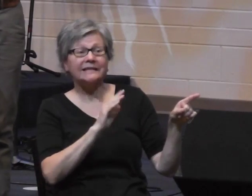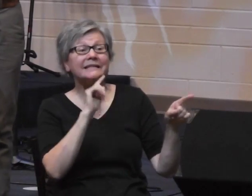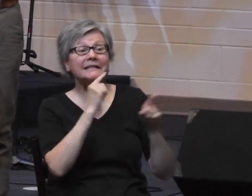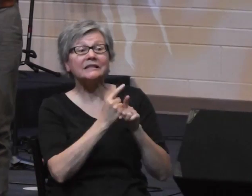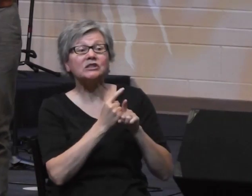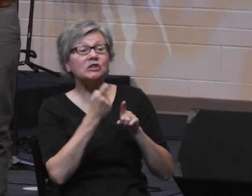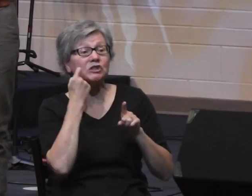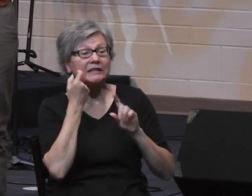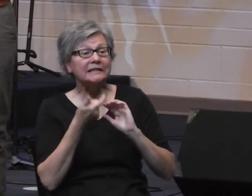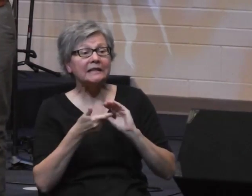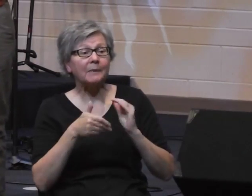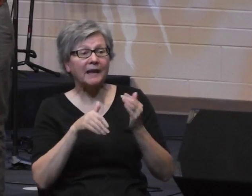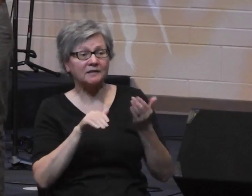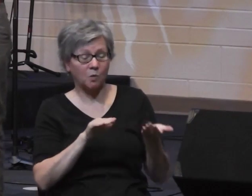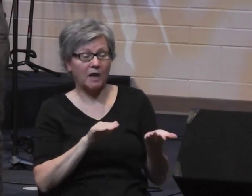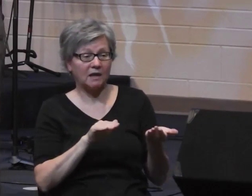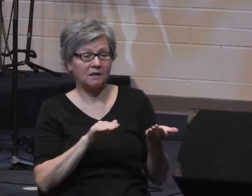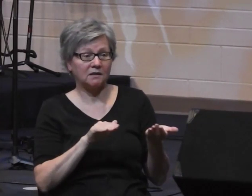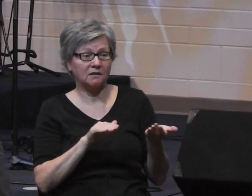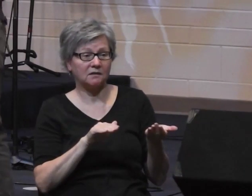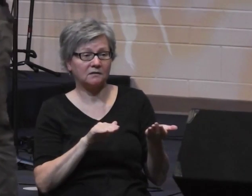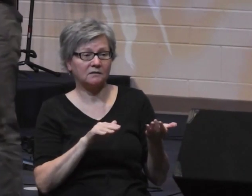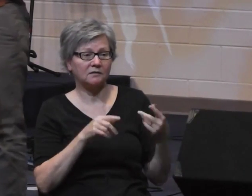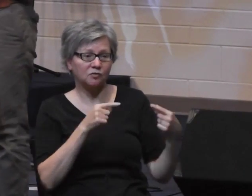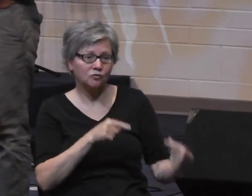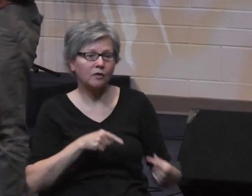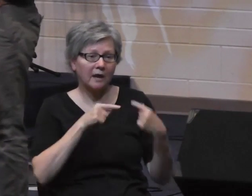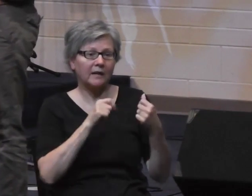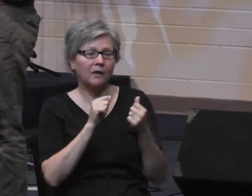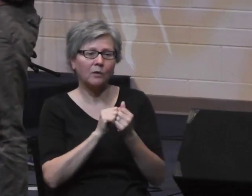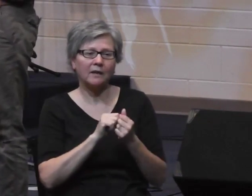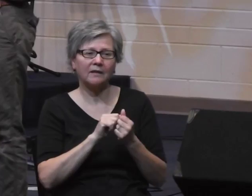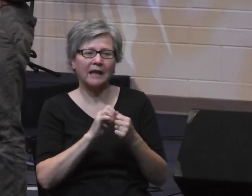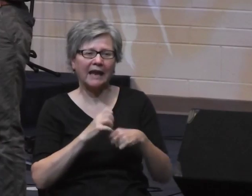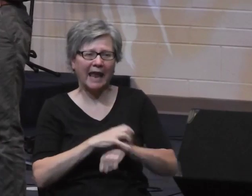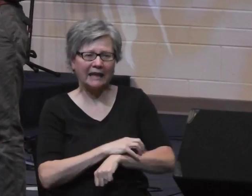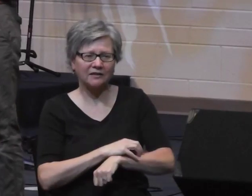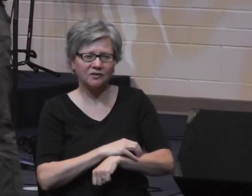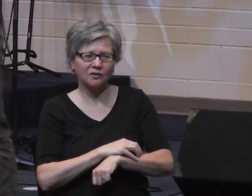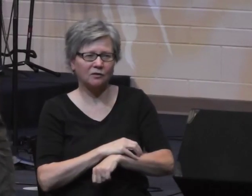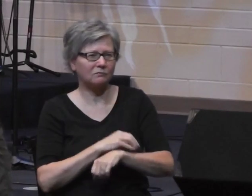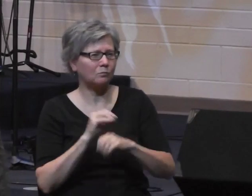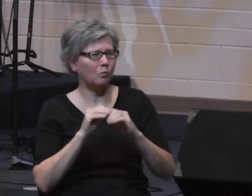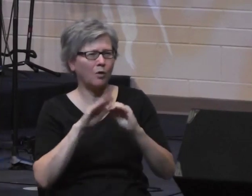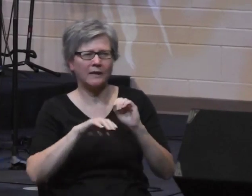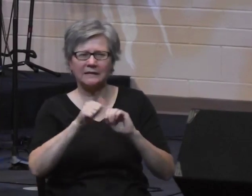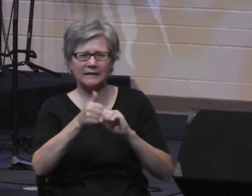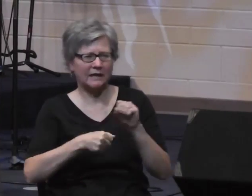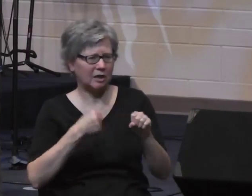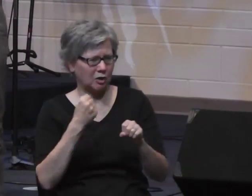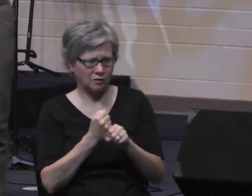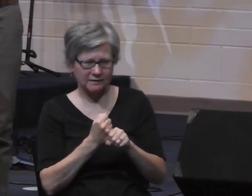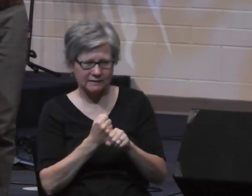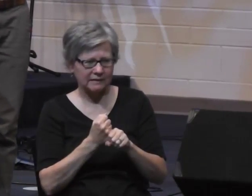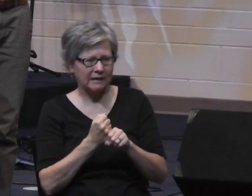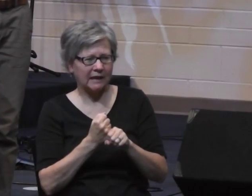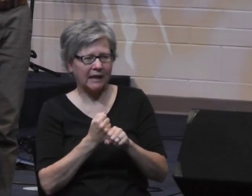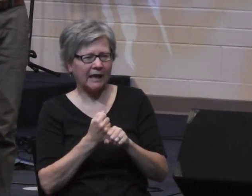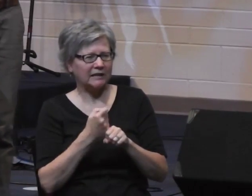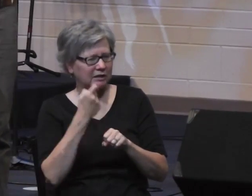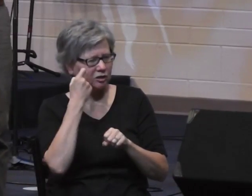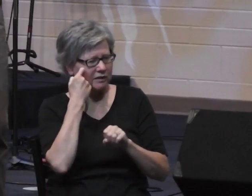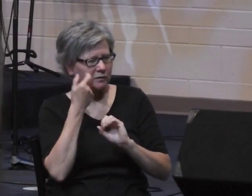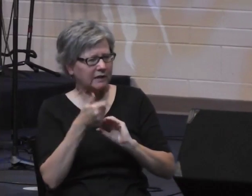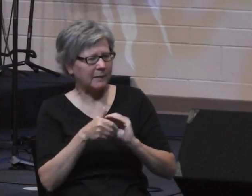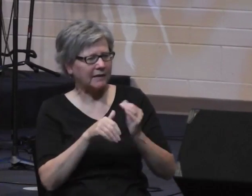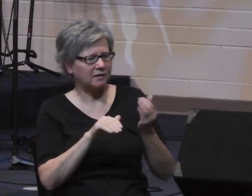actually passed away just a couple months ago. She had been battling cancer for over 10 years and passed away just at the end of the summer.